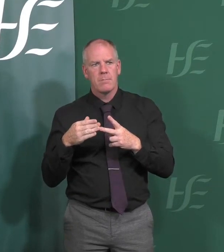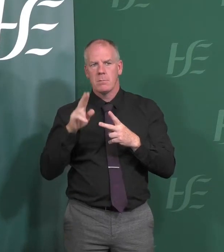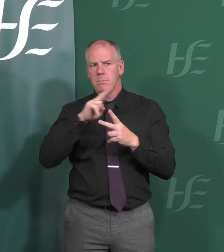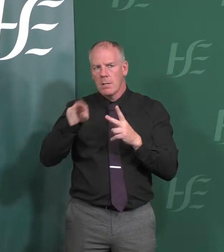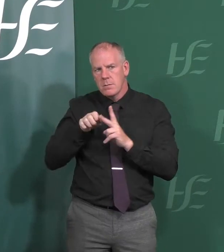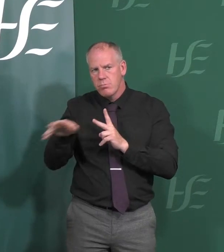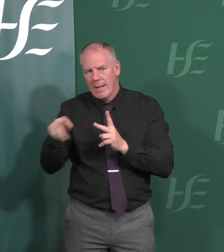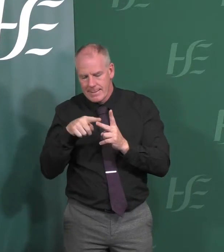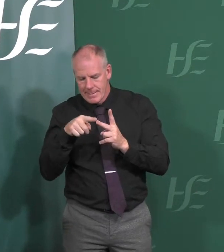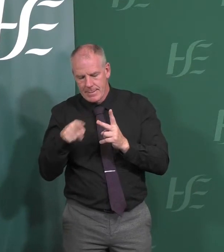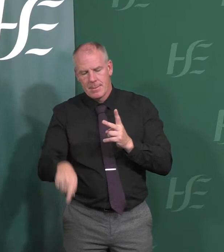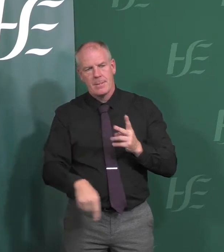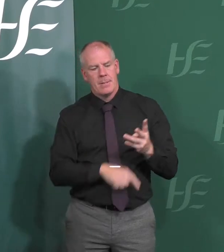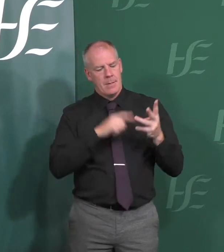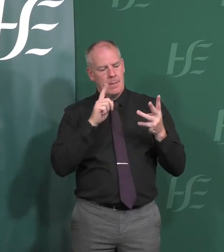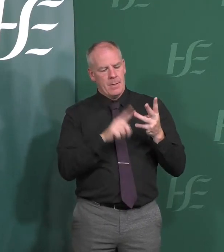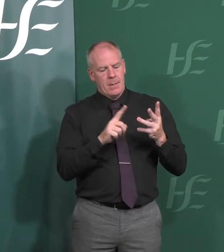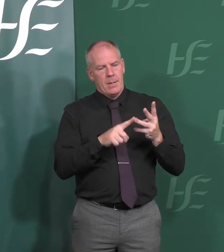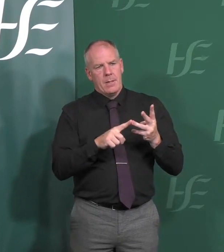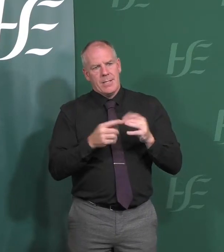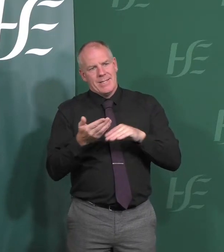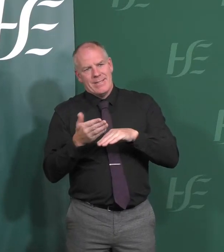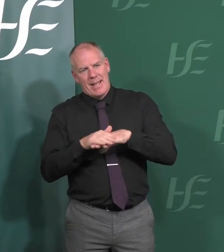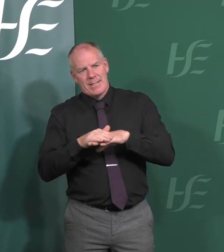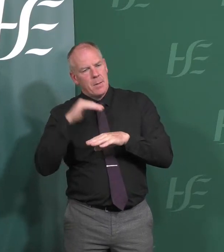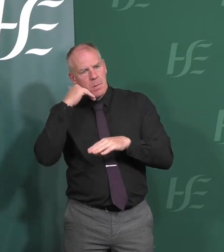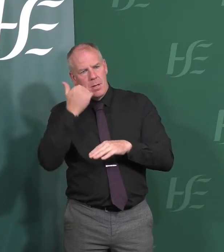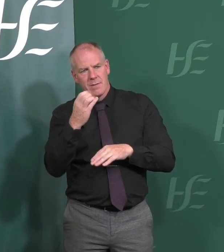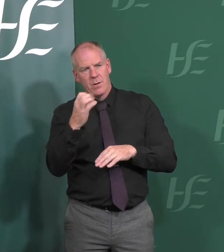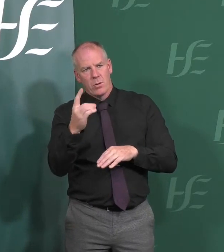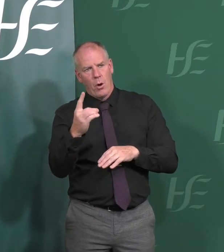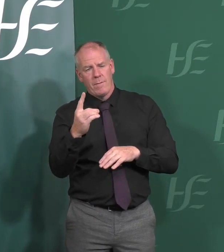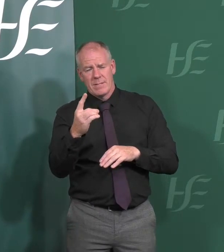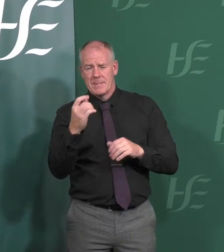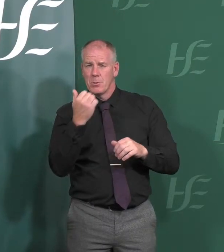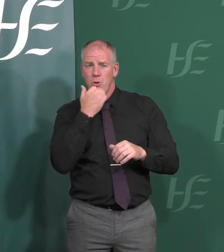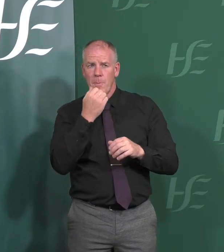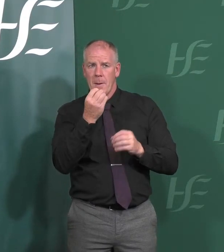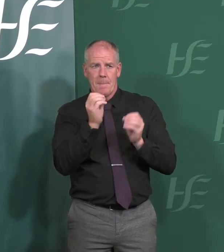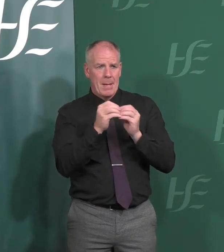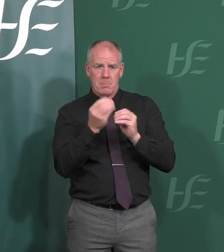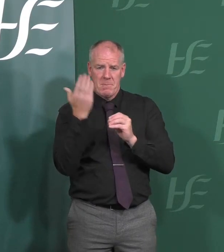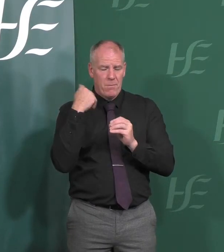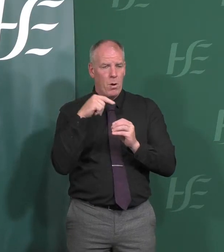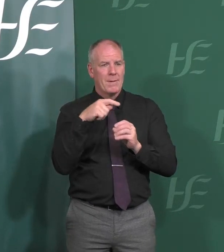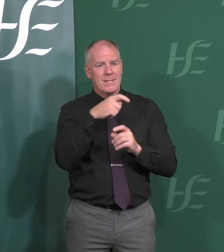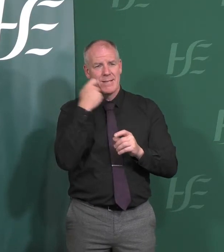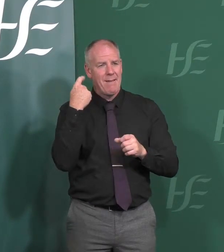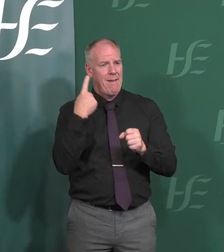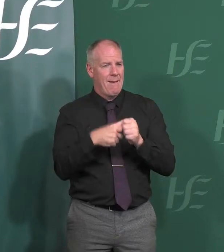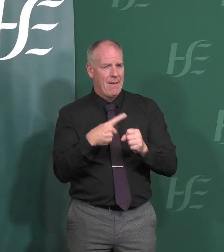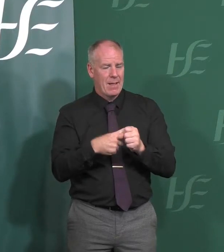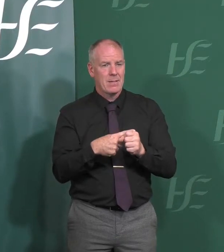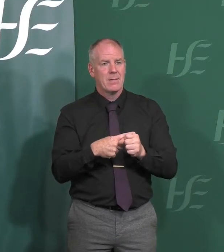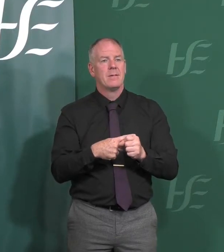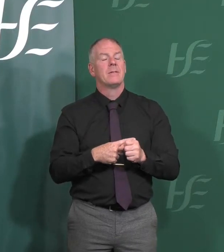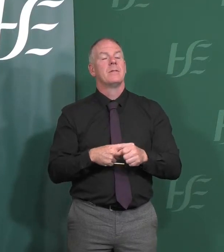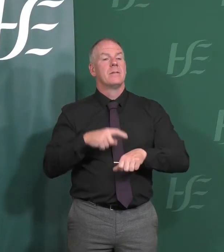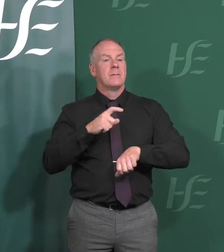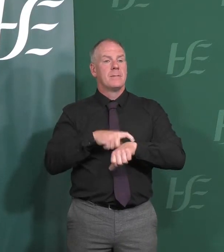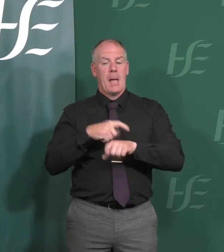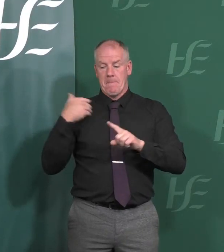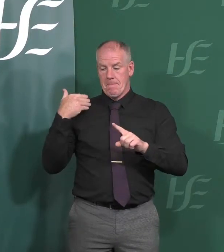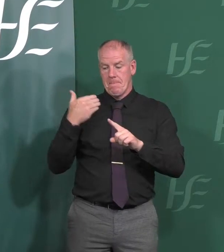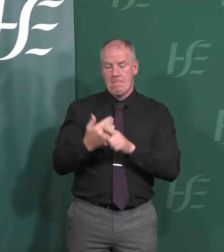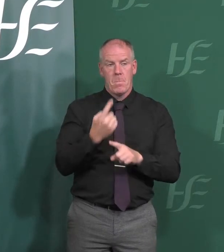other illness. And deaths in COVID, I think this figure has been reported, but just to restate again, in a period